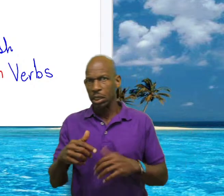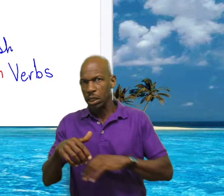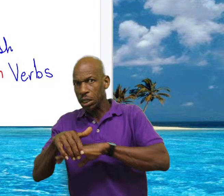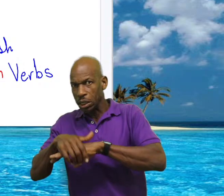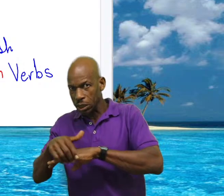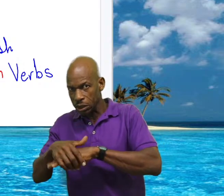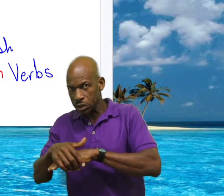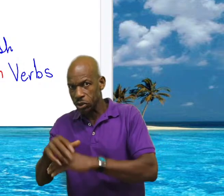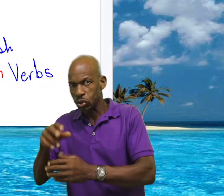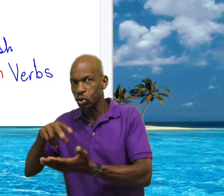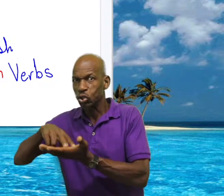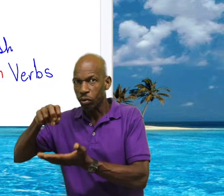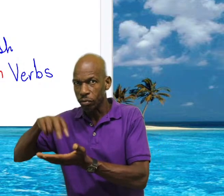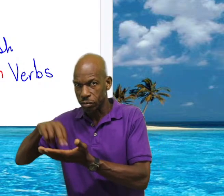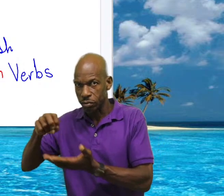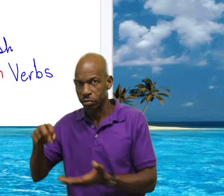for it. In English you'll have a word.